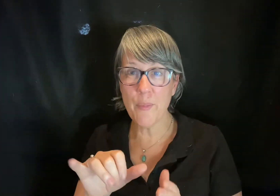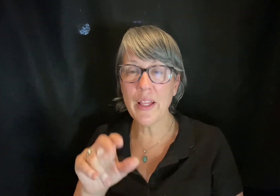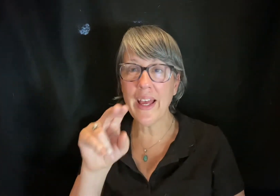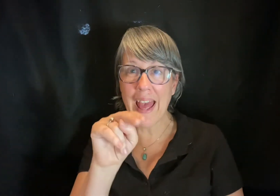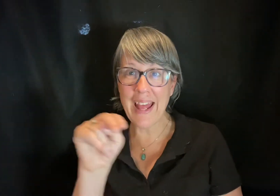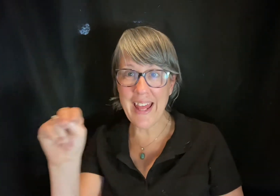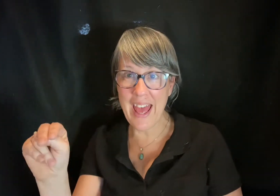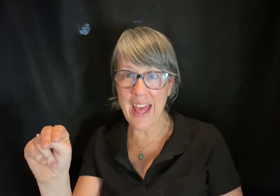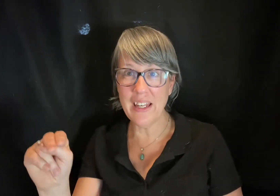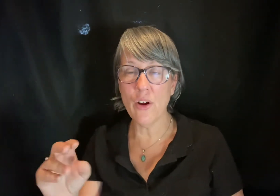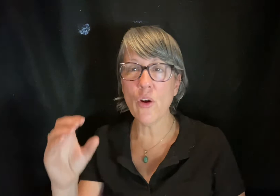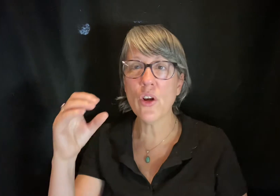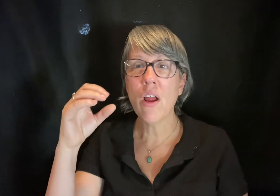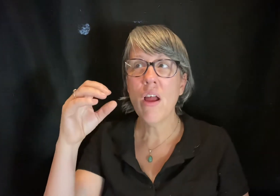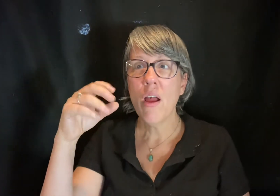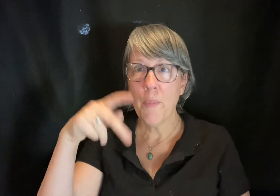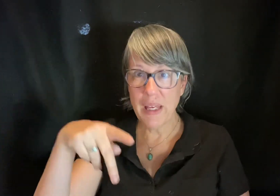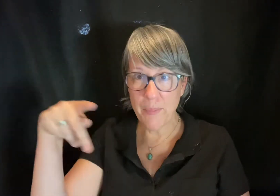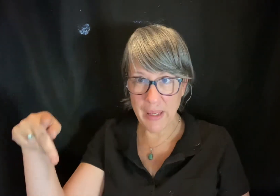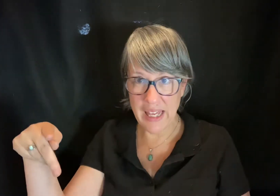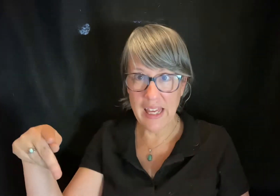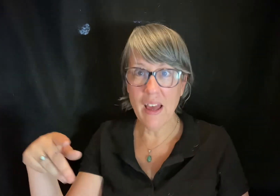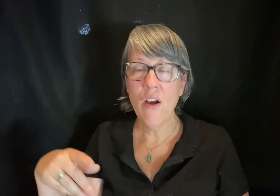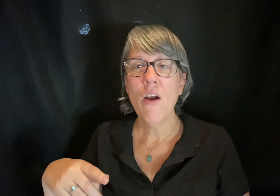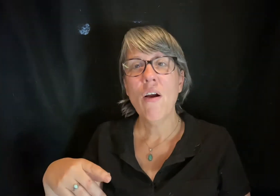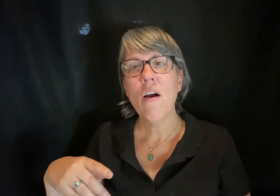like NN or PP,